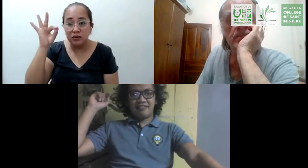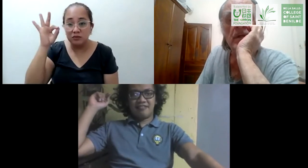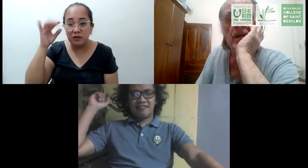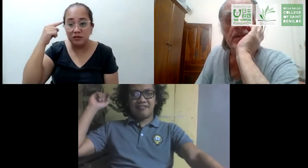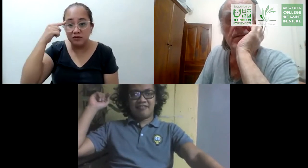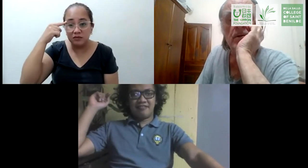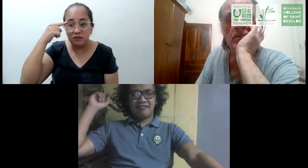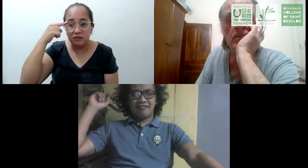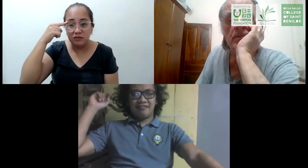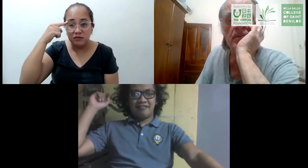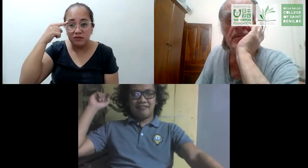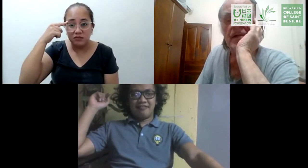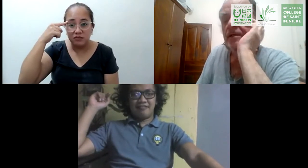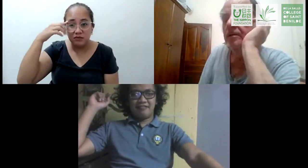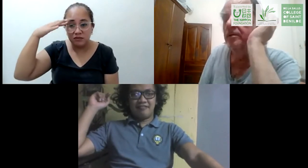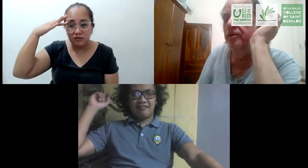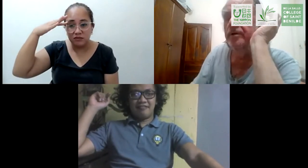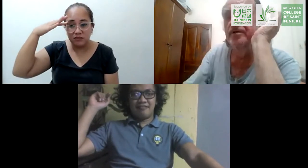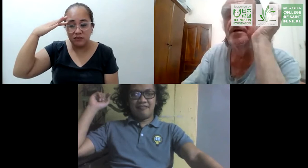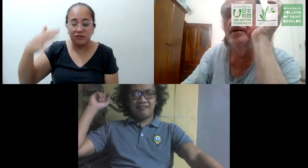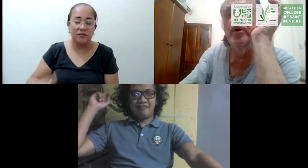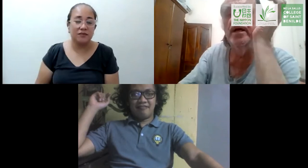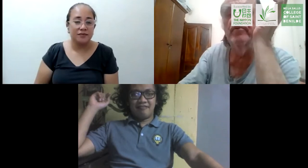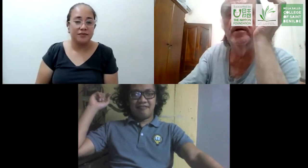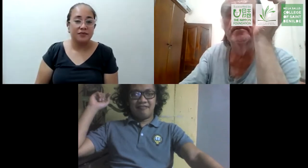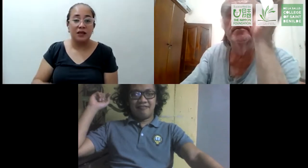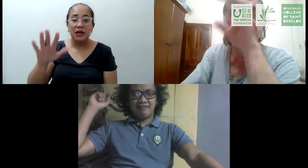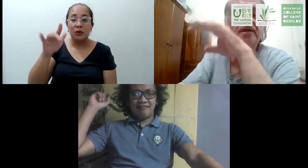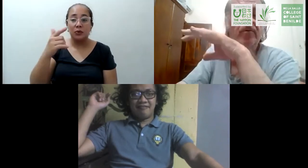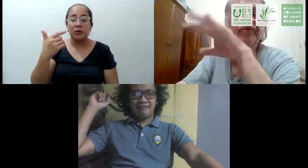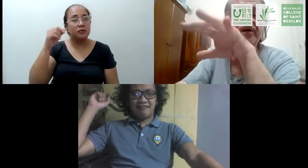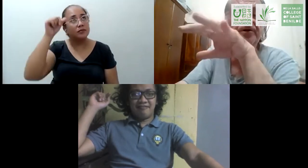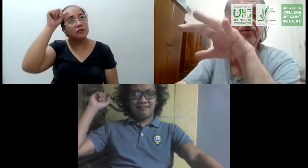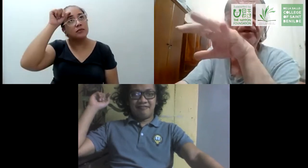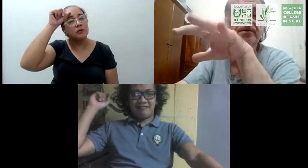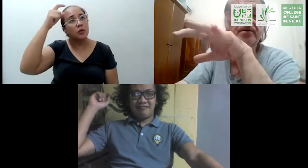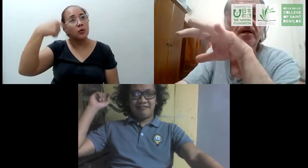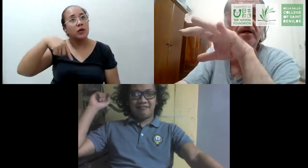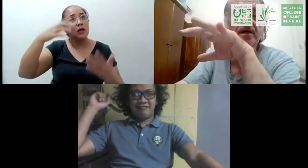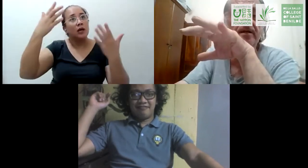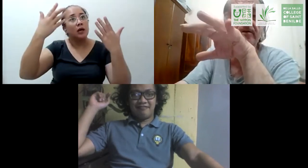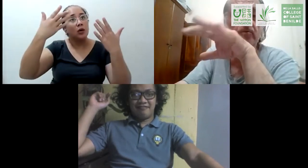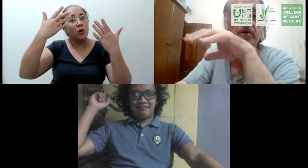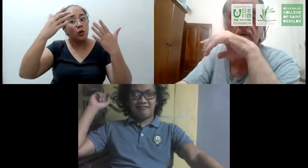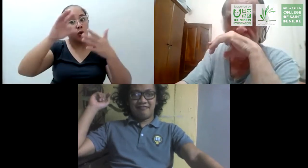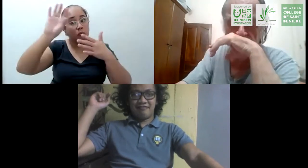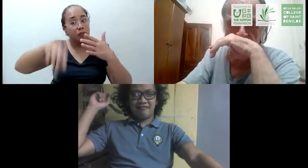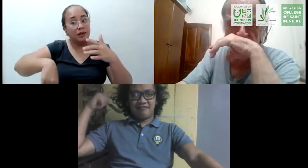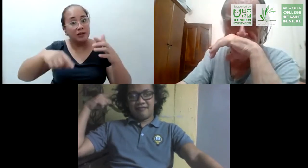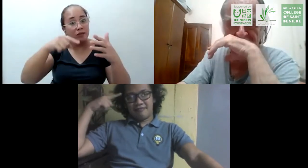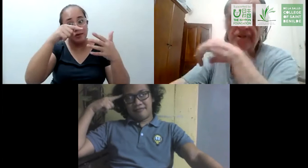Okay. So during the time we finish with this, and then we